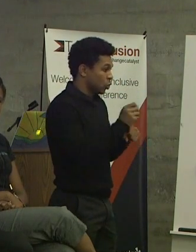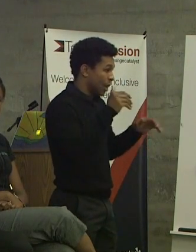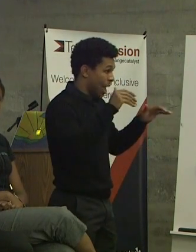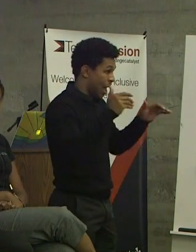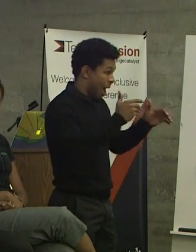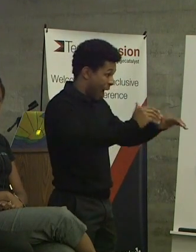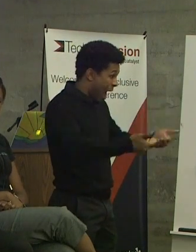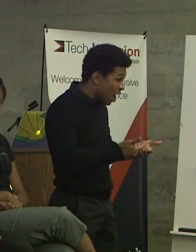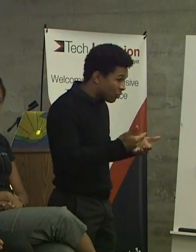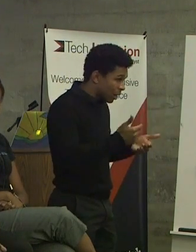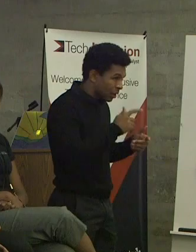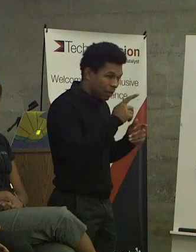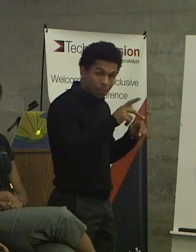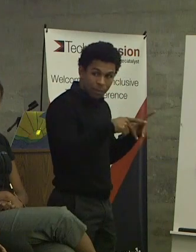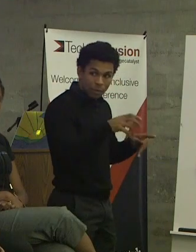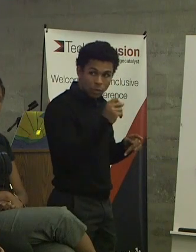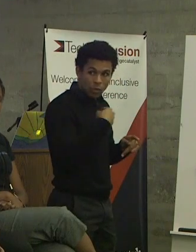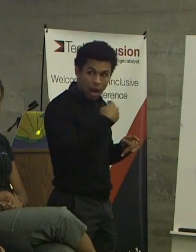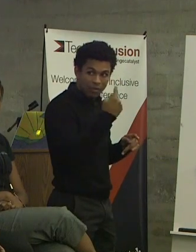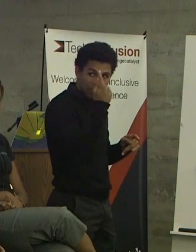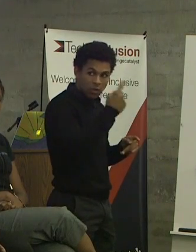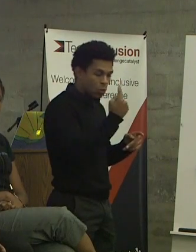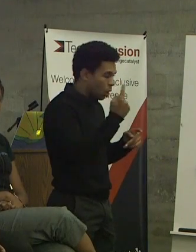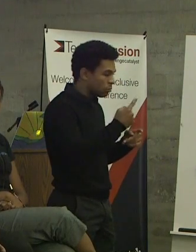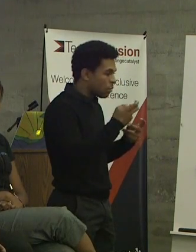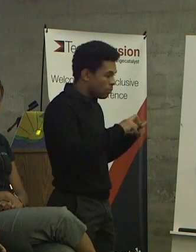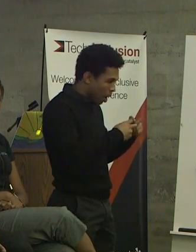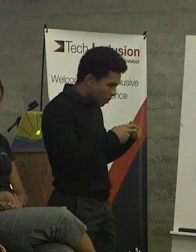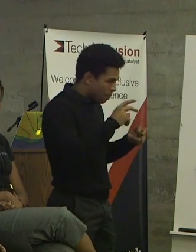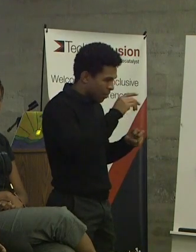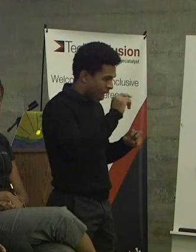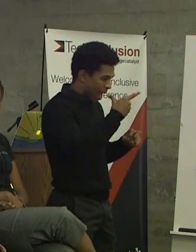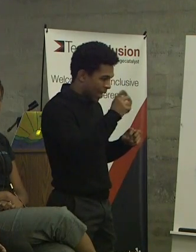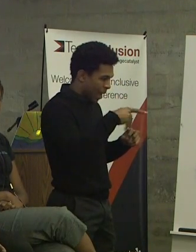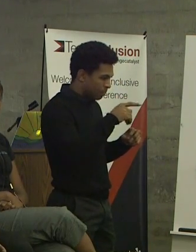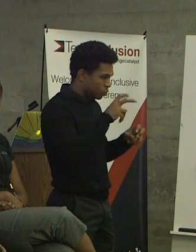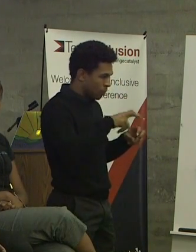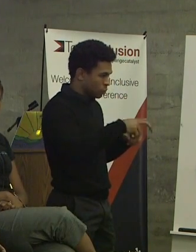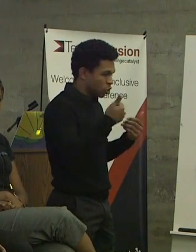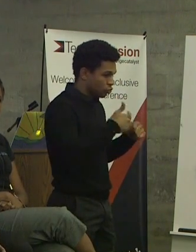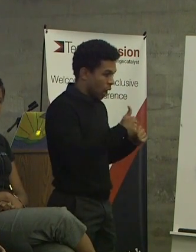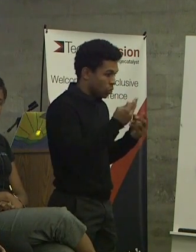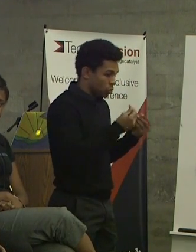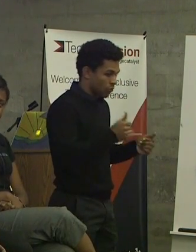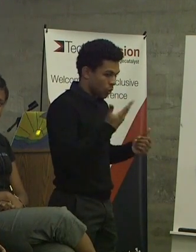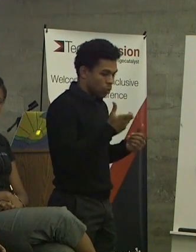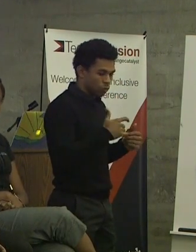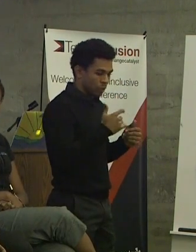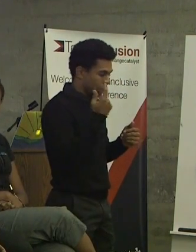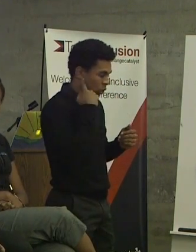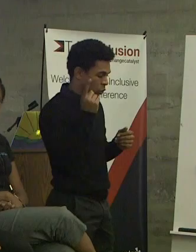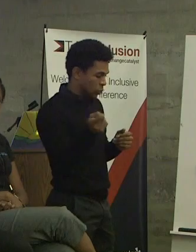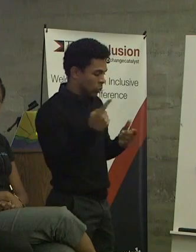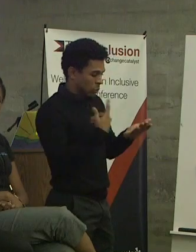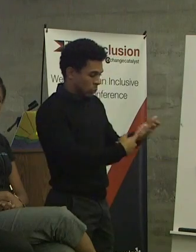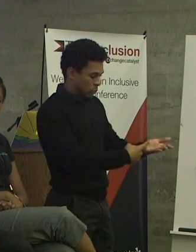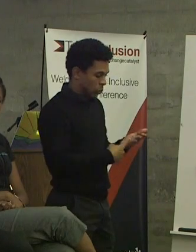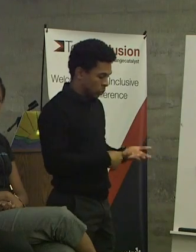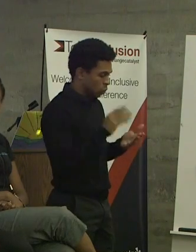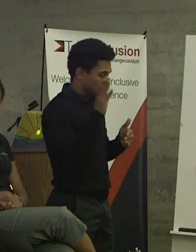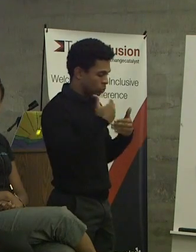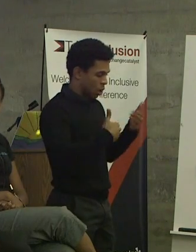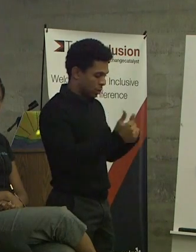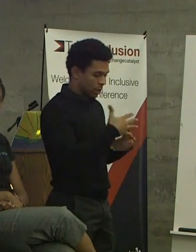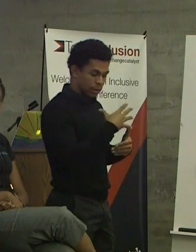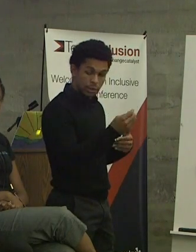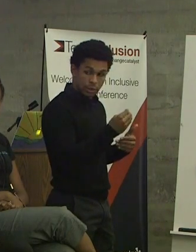is one of the problems that GapJumpers is trying to solve in a really interesting way. So I'd love to hear you talk about how that plays out, what your process actually looks